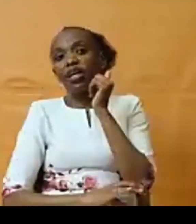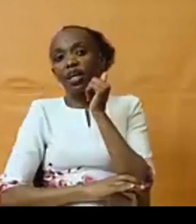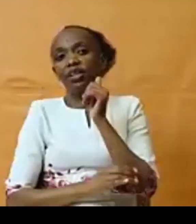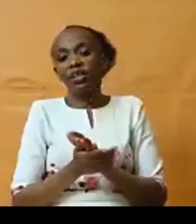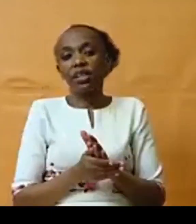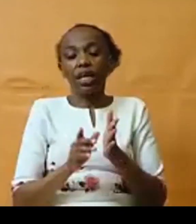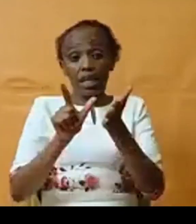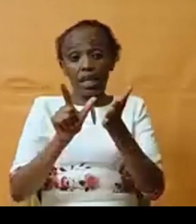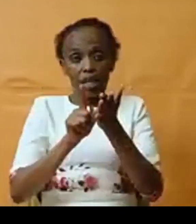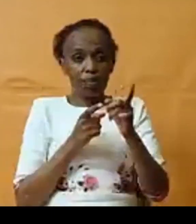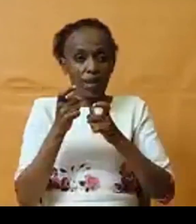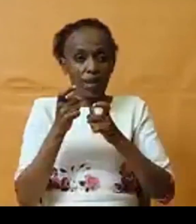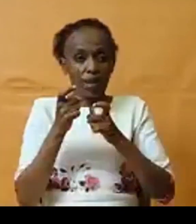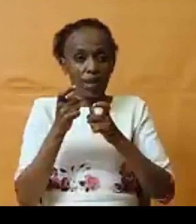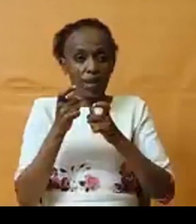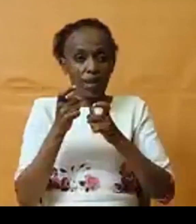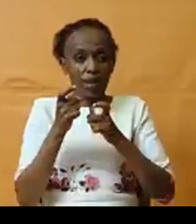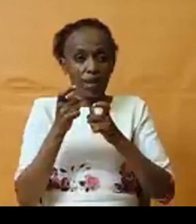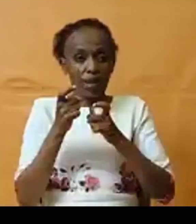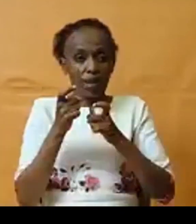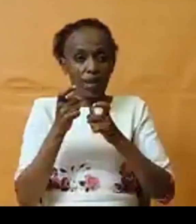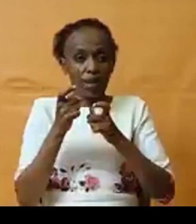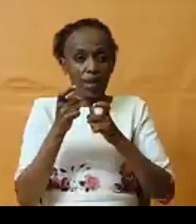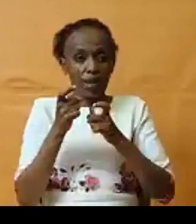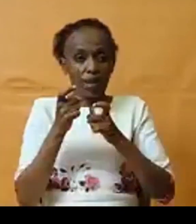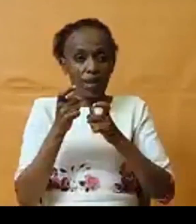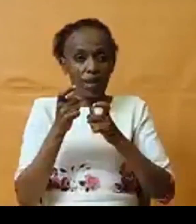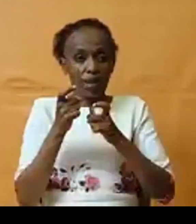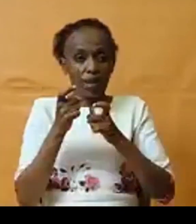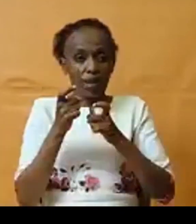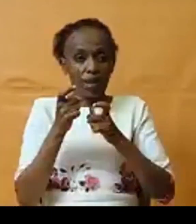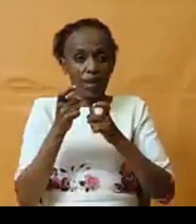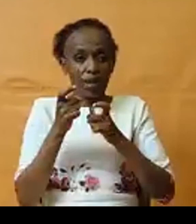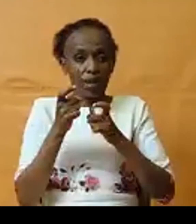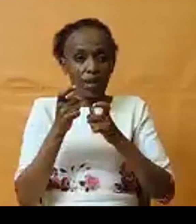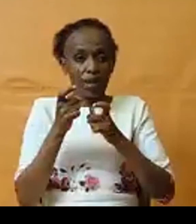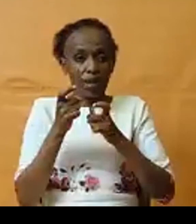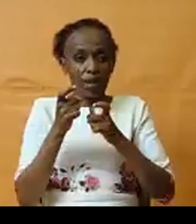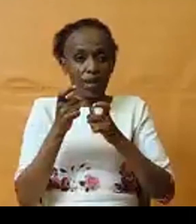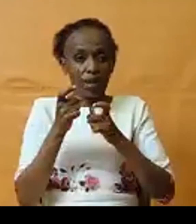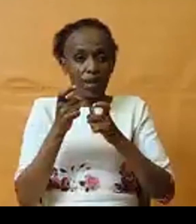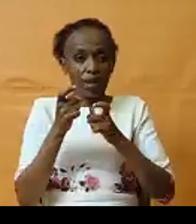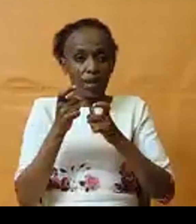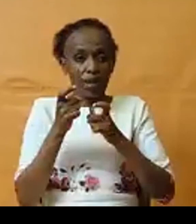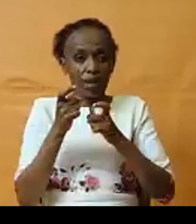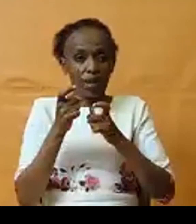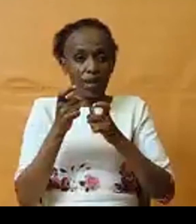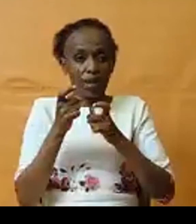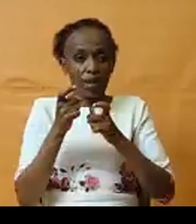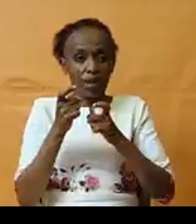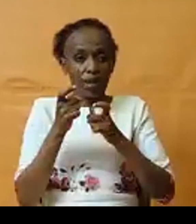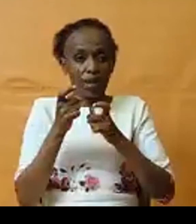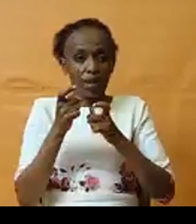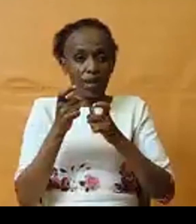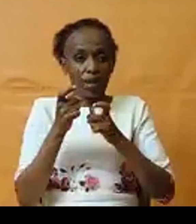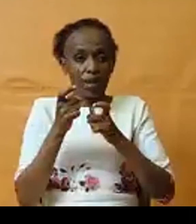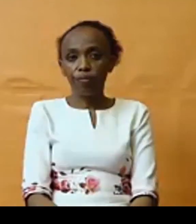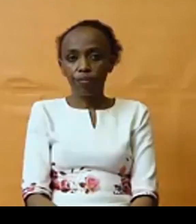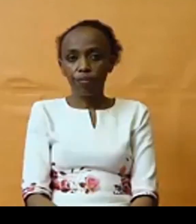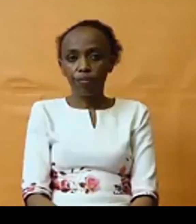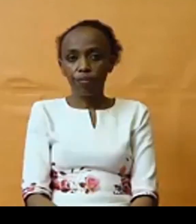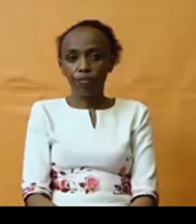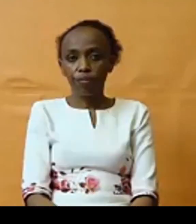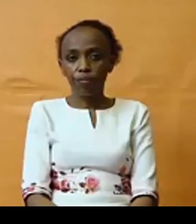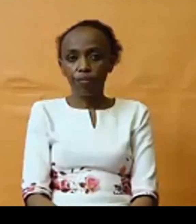debt management should follow the principles of effective governance for sustainable development. They should, in the minimum,